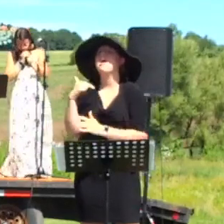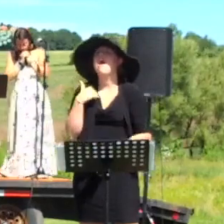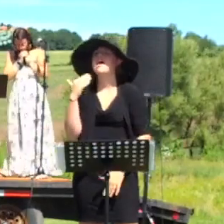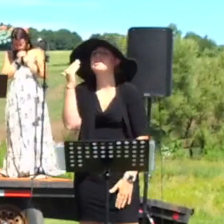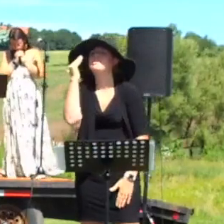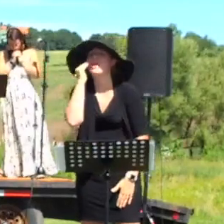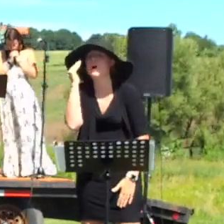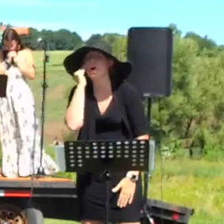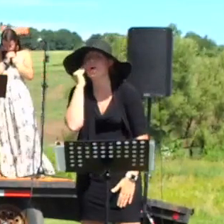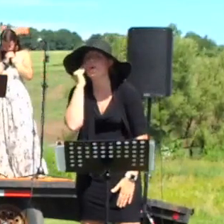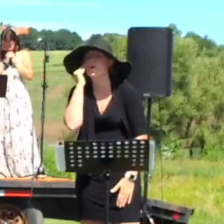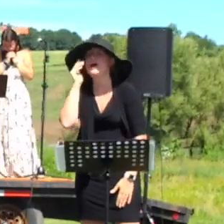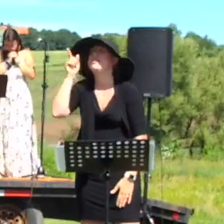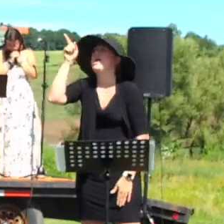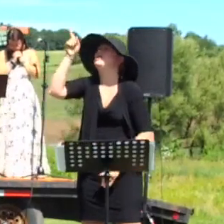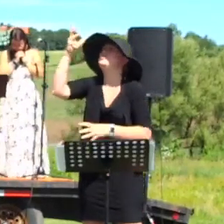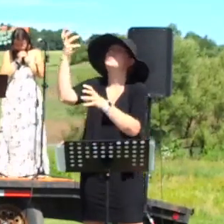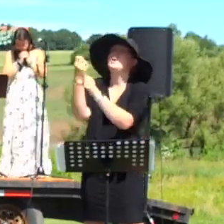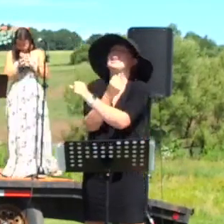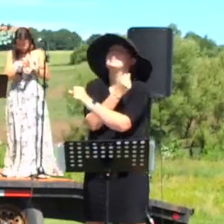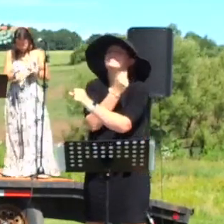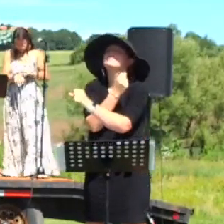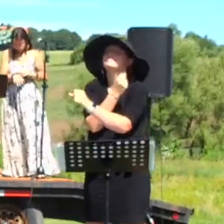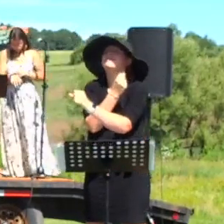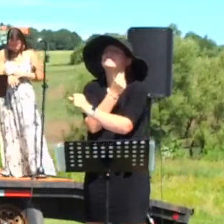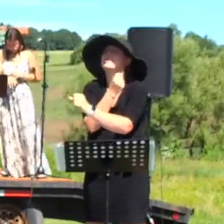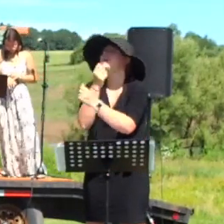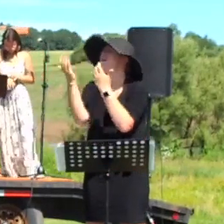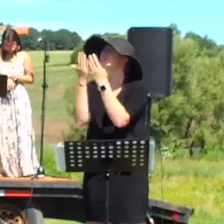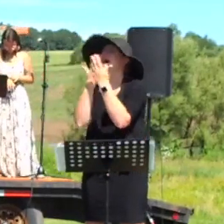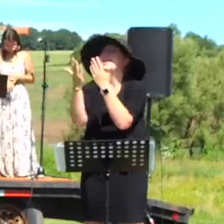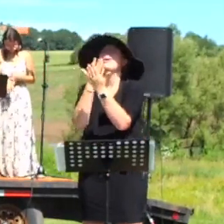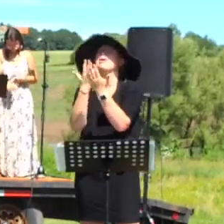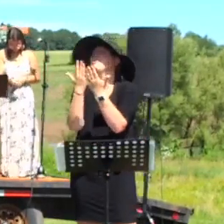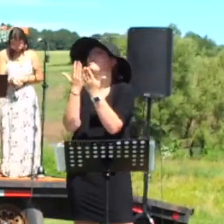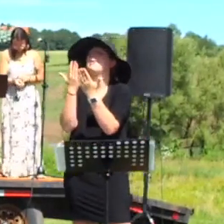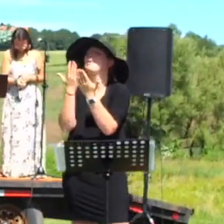I know that you win. No matter what